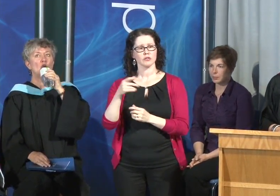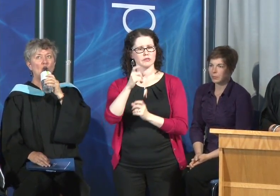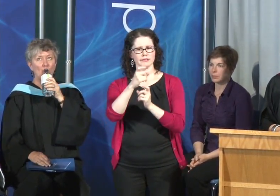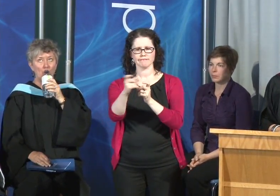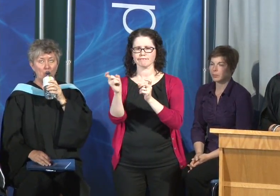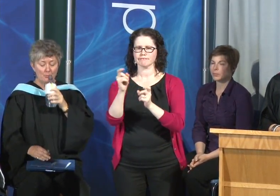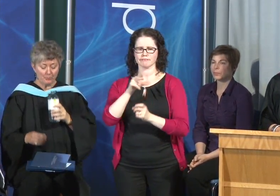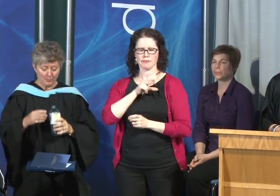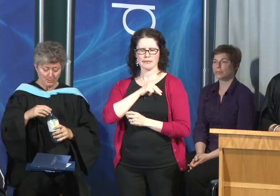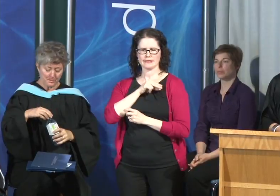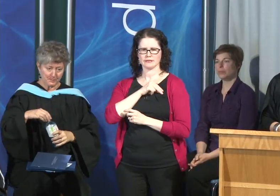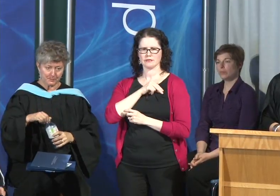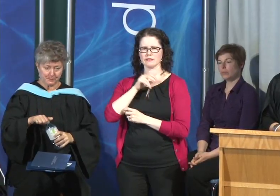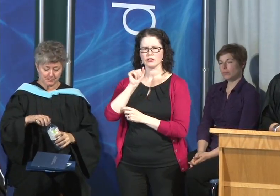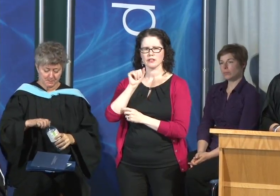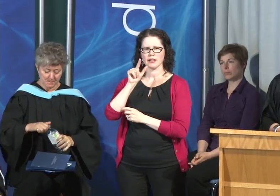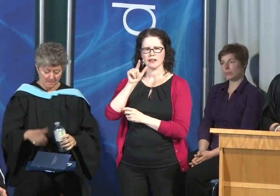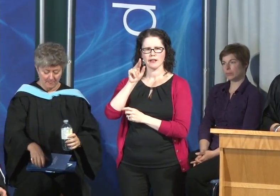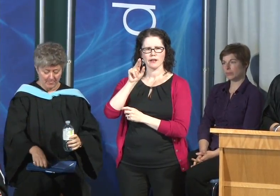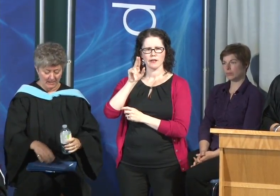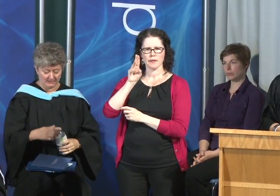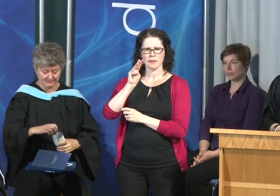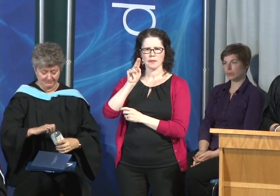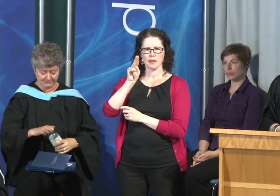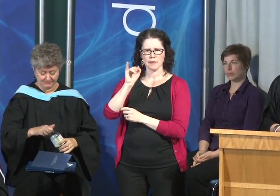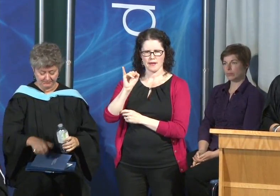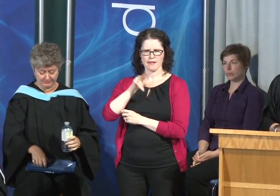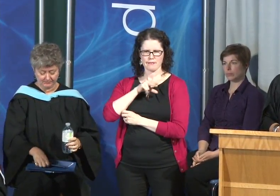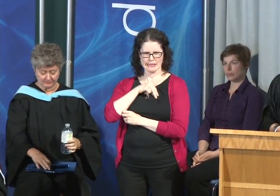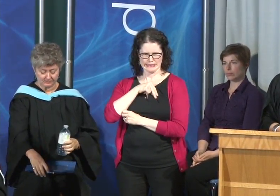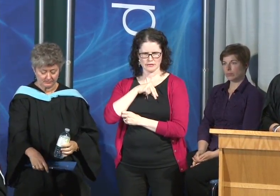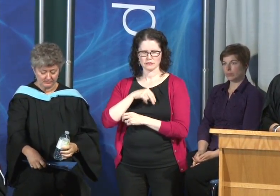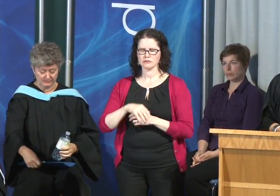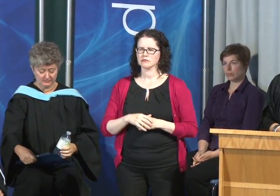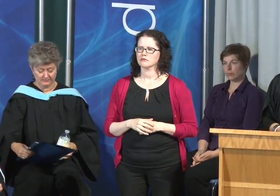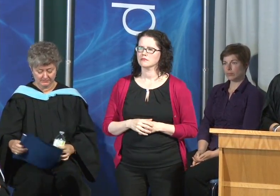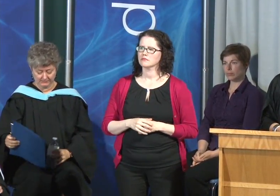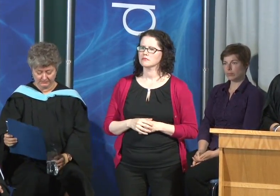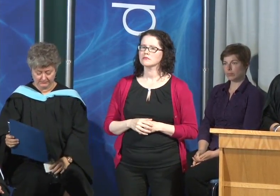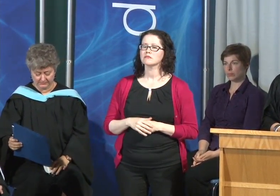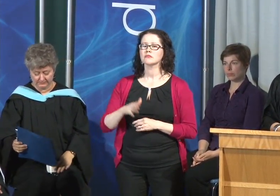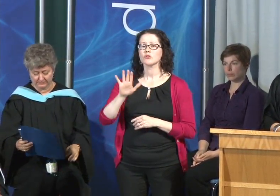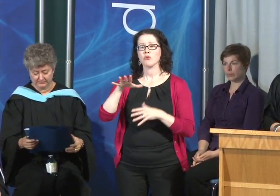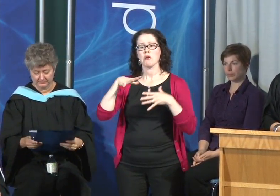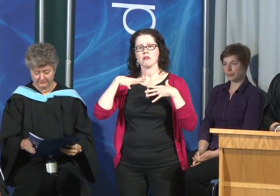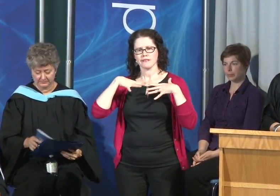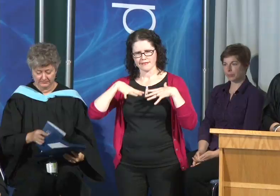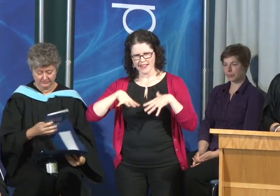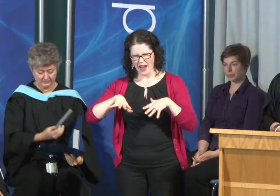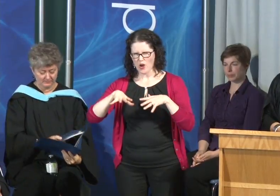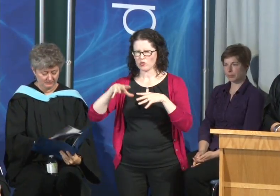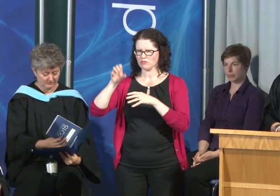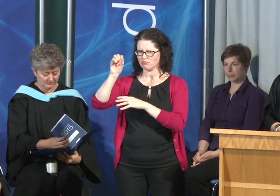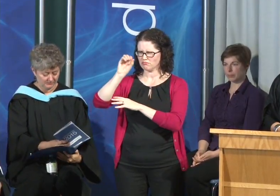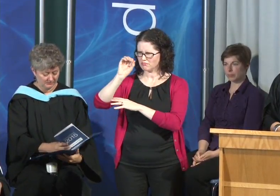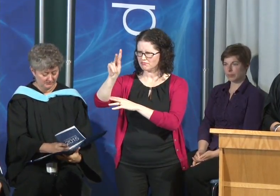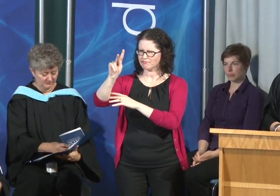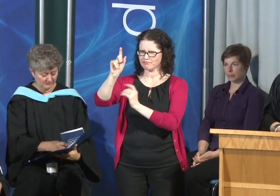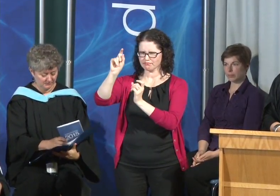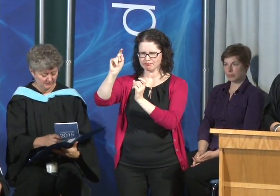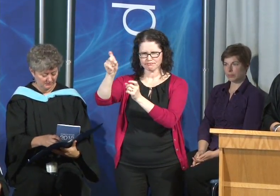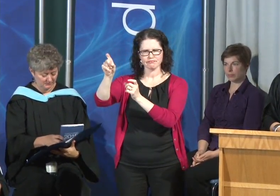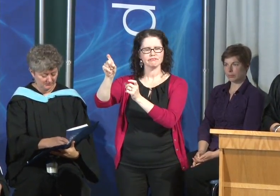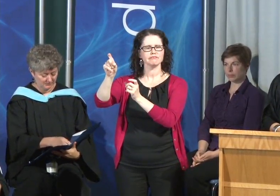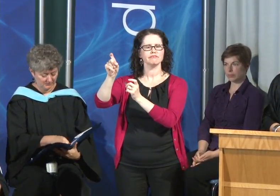alumni pin. After the ceremony and after you've returned your gown, I would ask that you